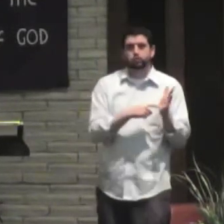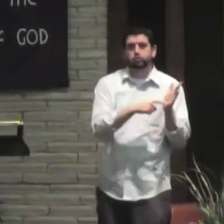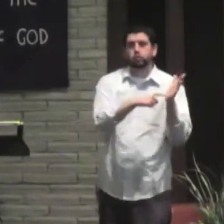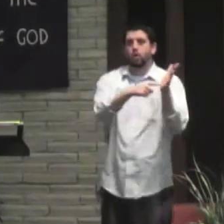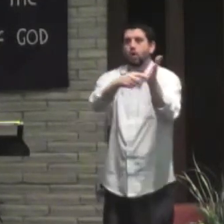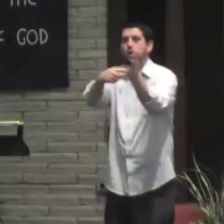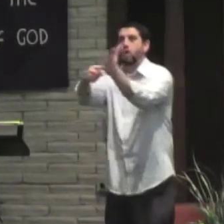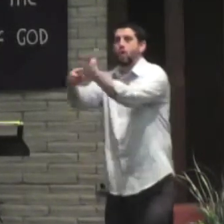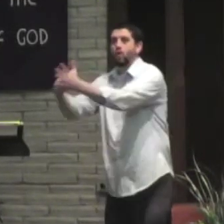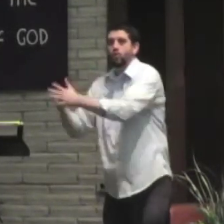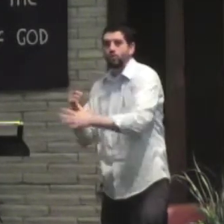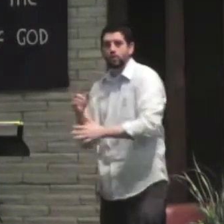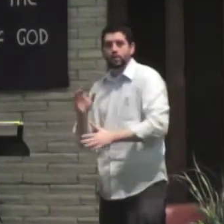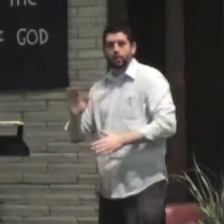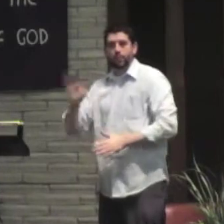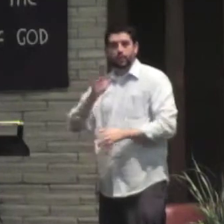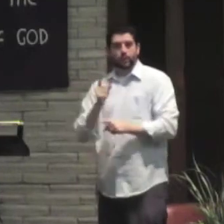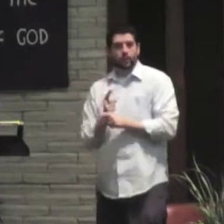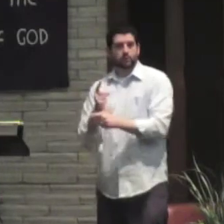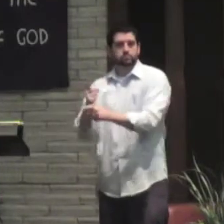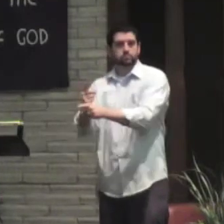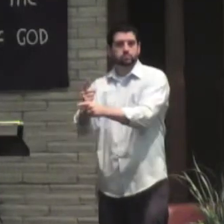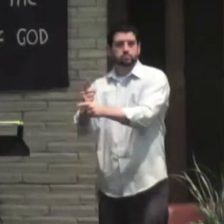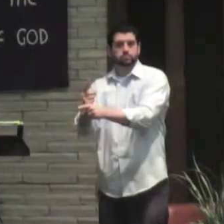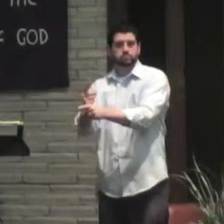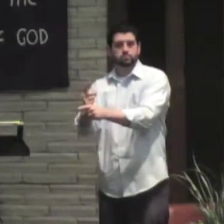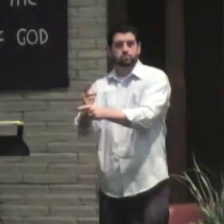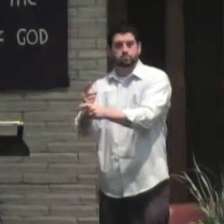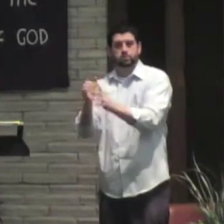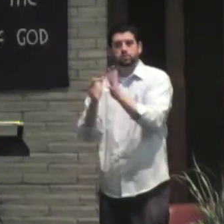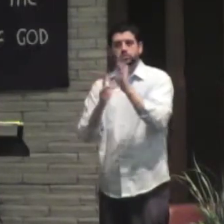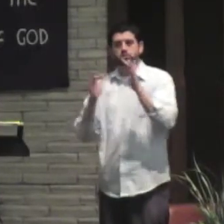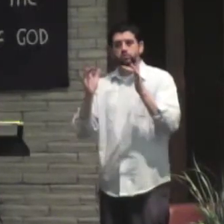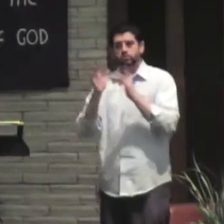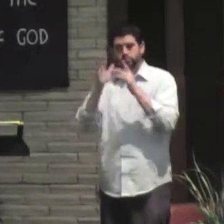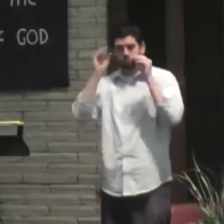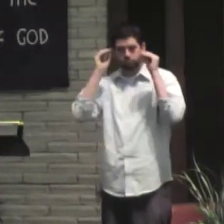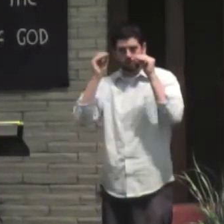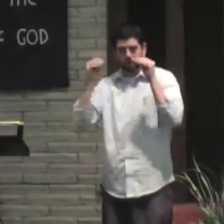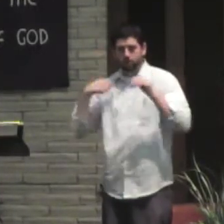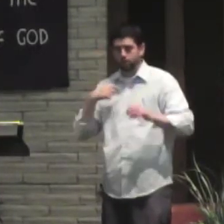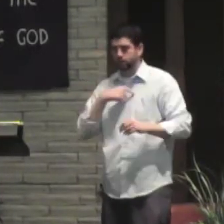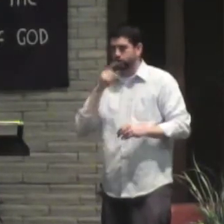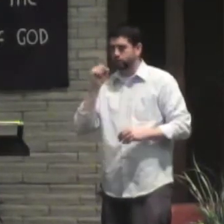He taught that they should not call attention to their charity.